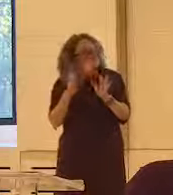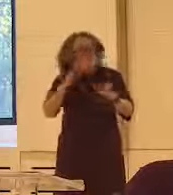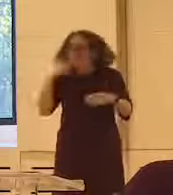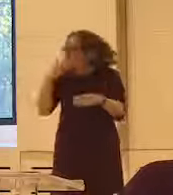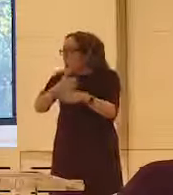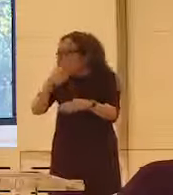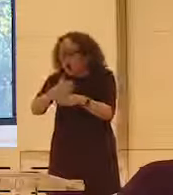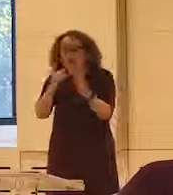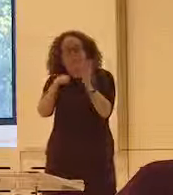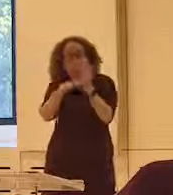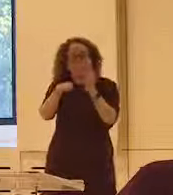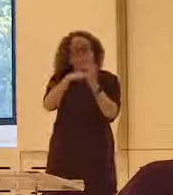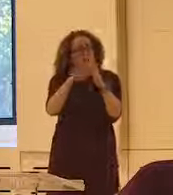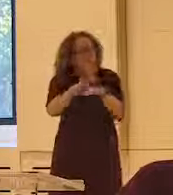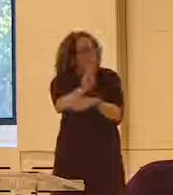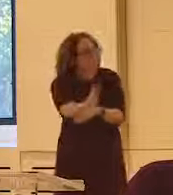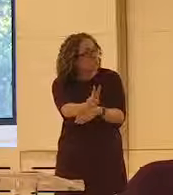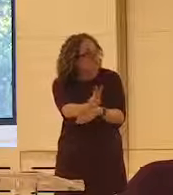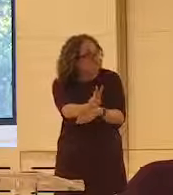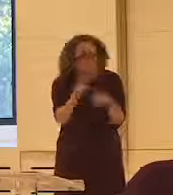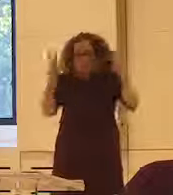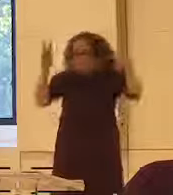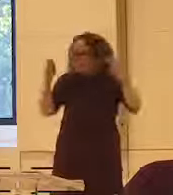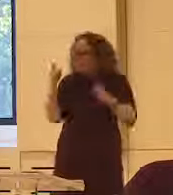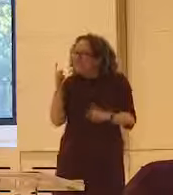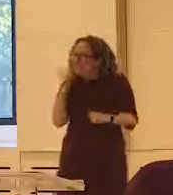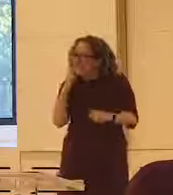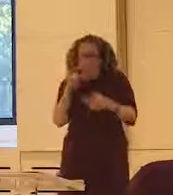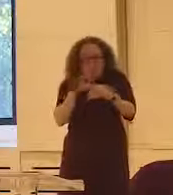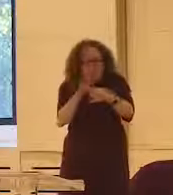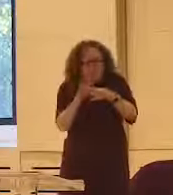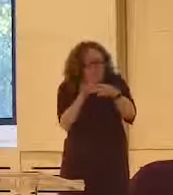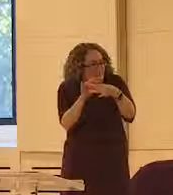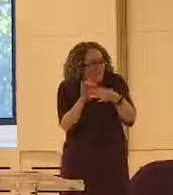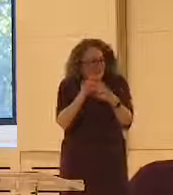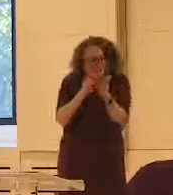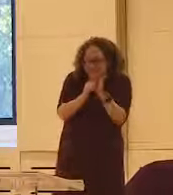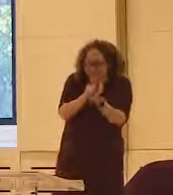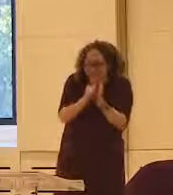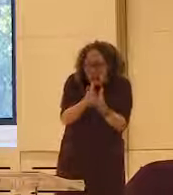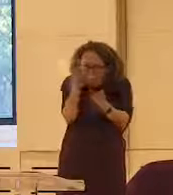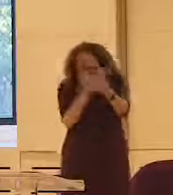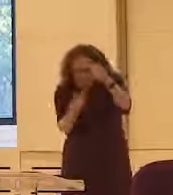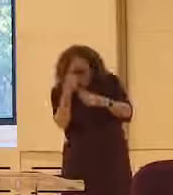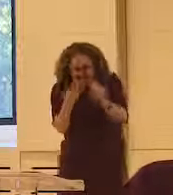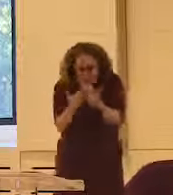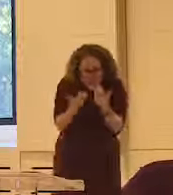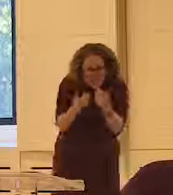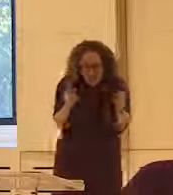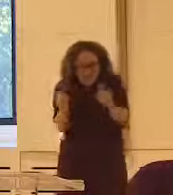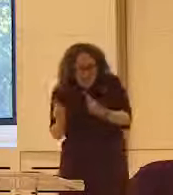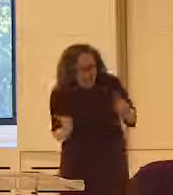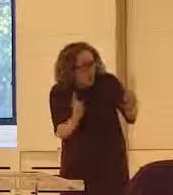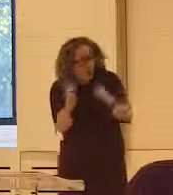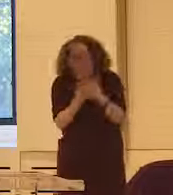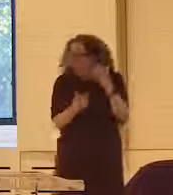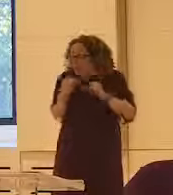It's trying to identify that. Step 2 is simple therapies. learning how to deal with